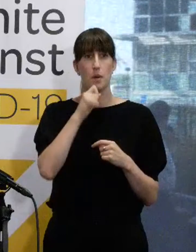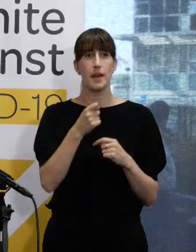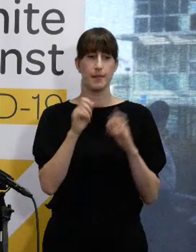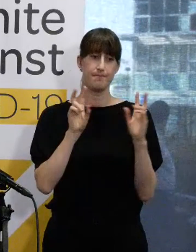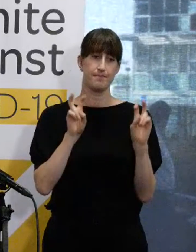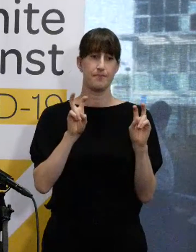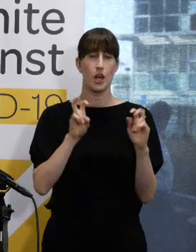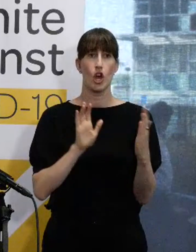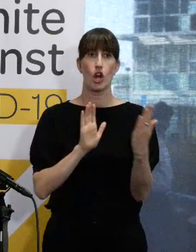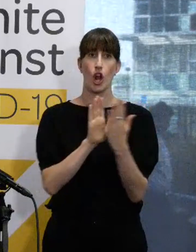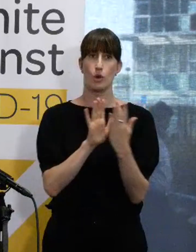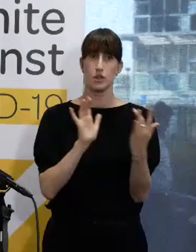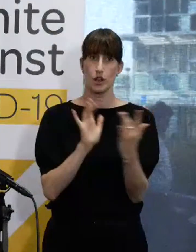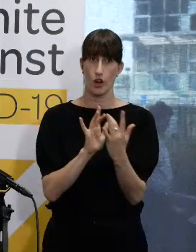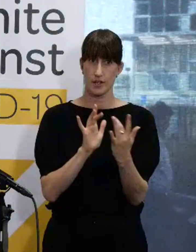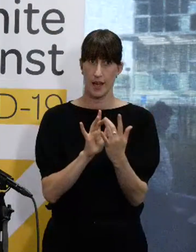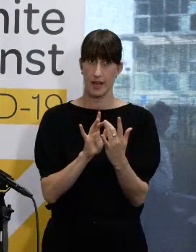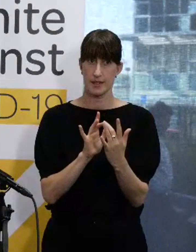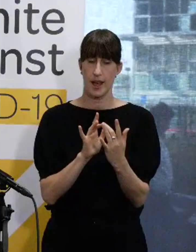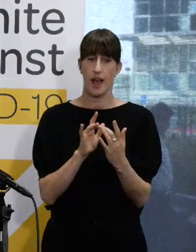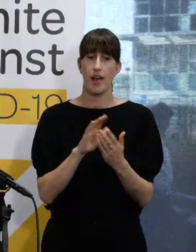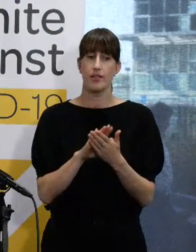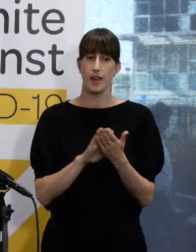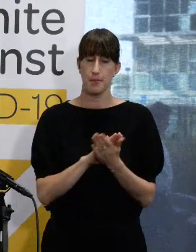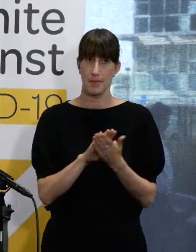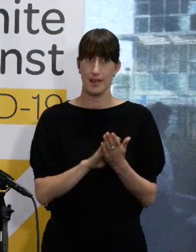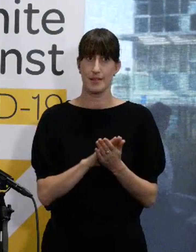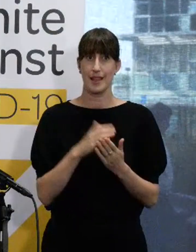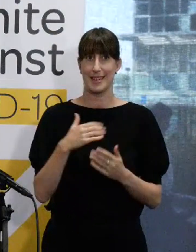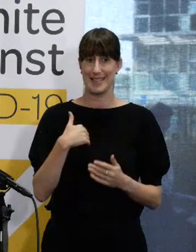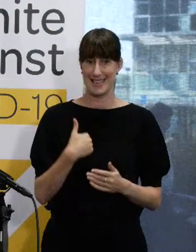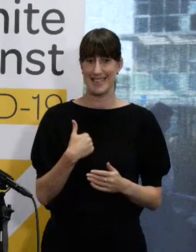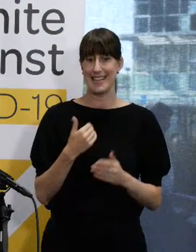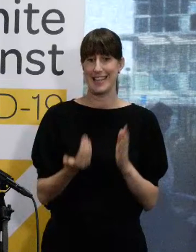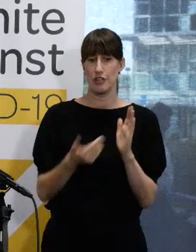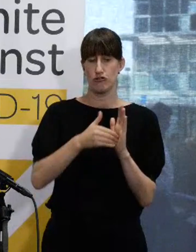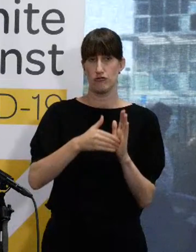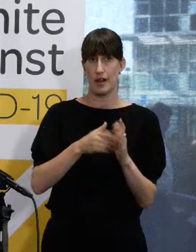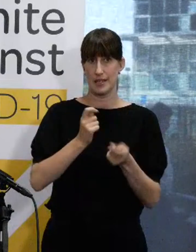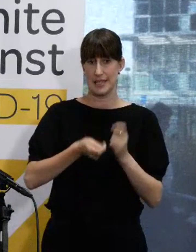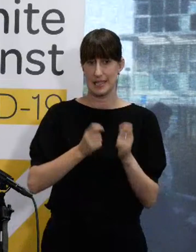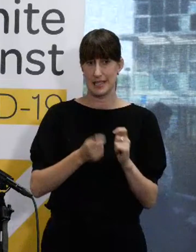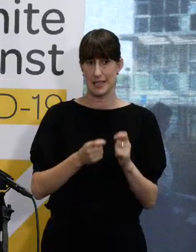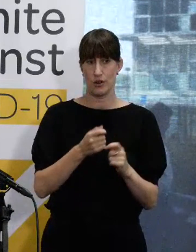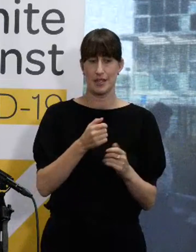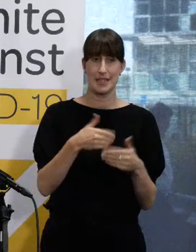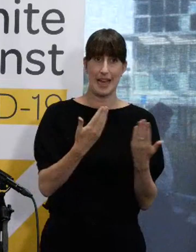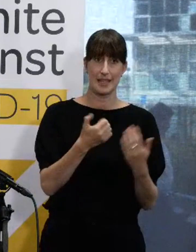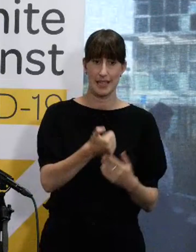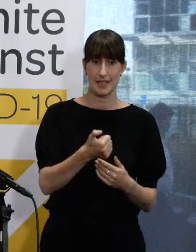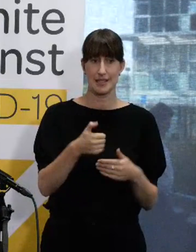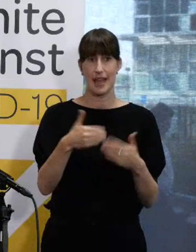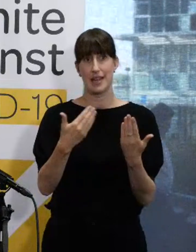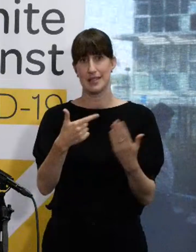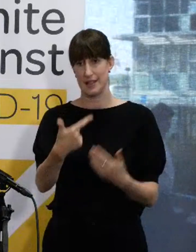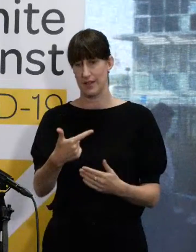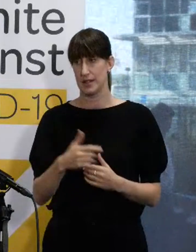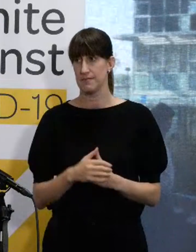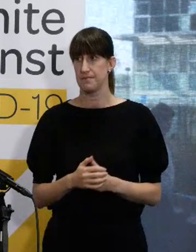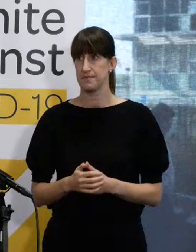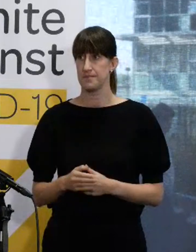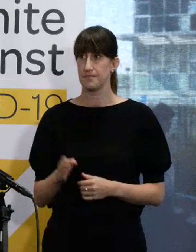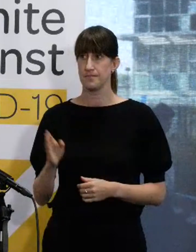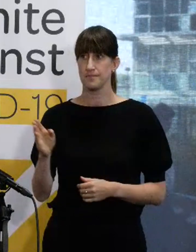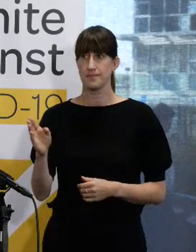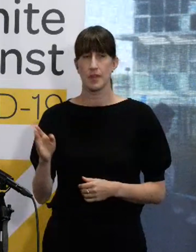that happens then is they are required to get a day 6-7 test in addition to the day 01, day 3 and day 12 testing. Just on the audit of the